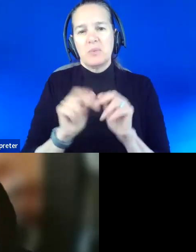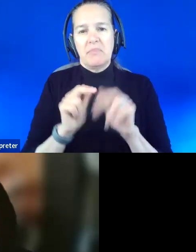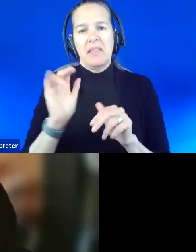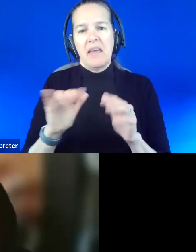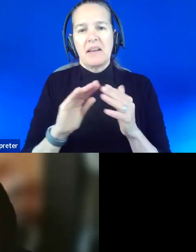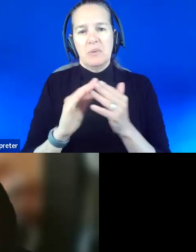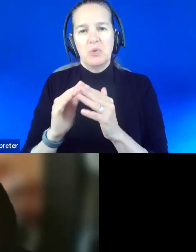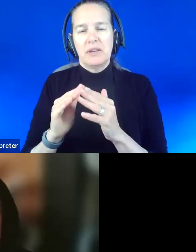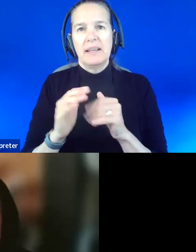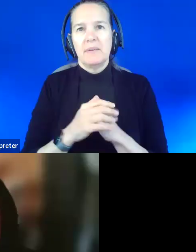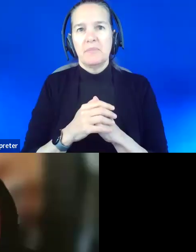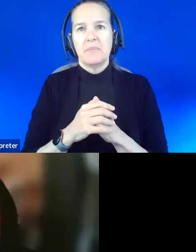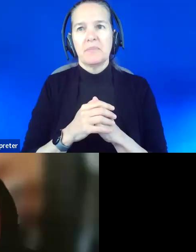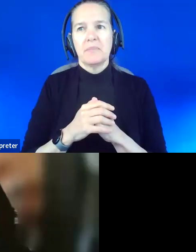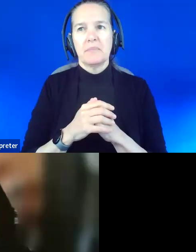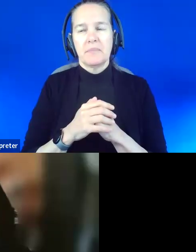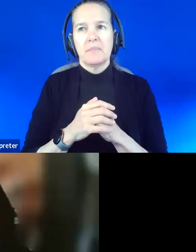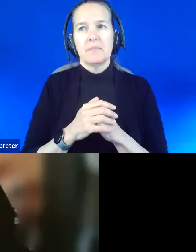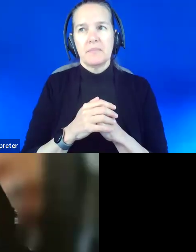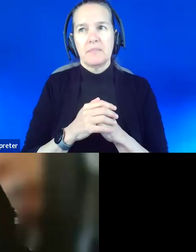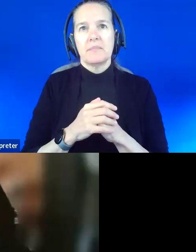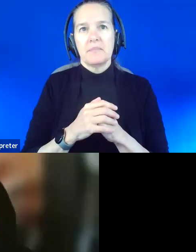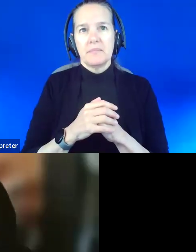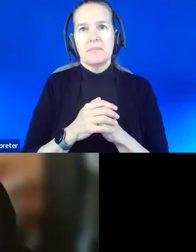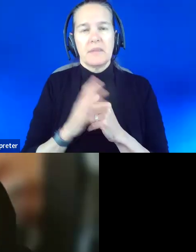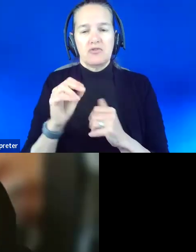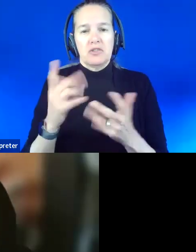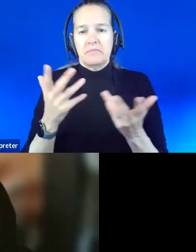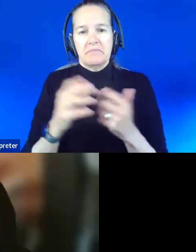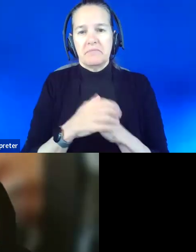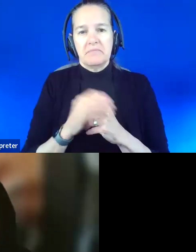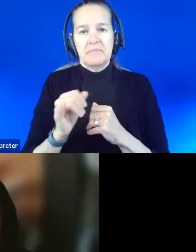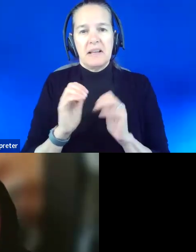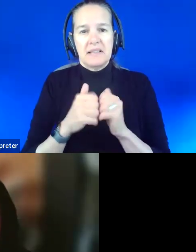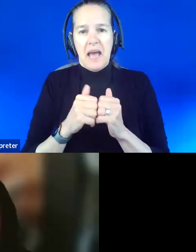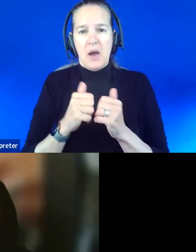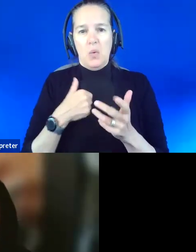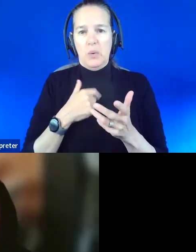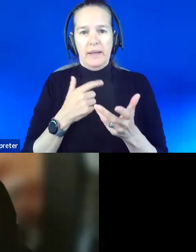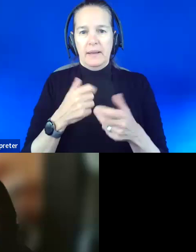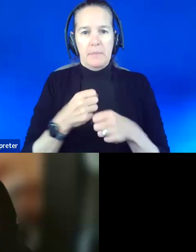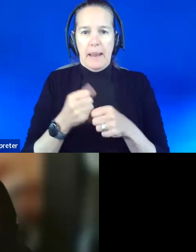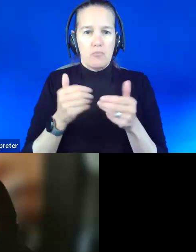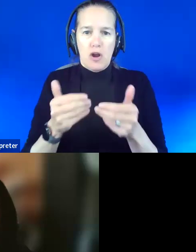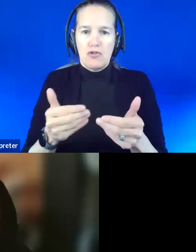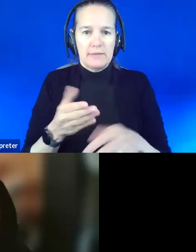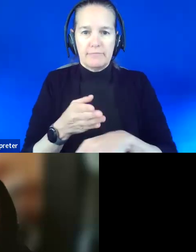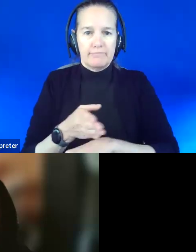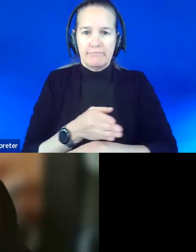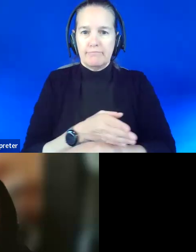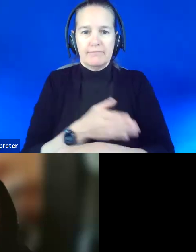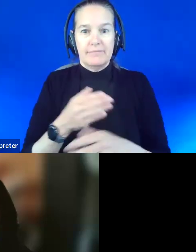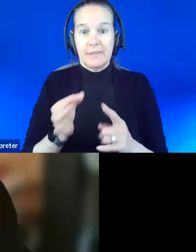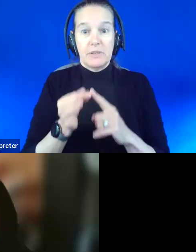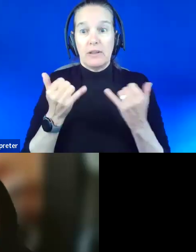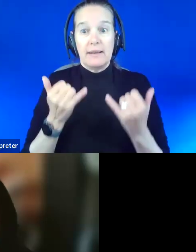be referring, within, and just that's how we really believe that we're going to make a lot of progress, especially now.